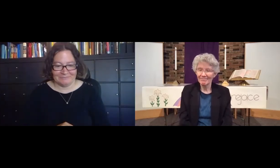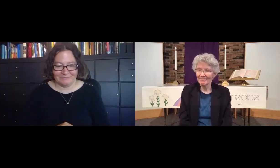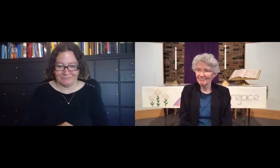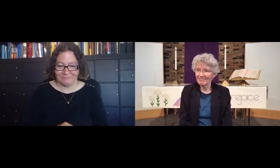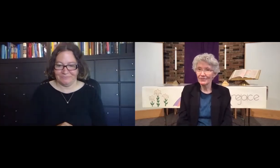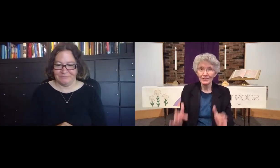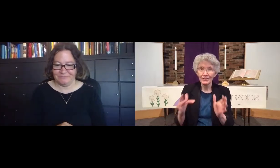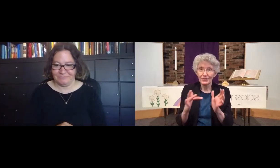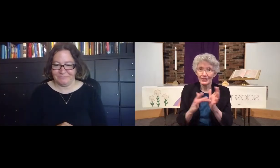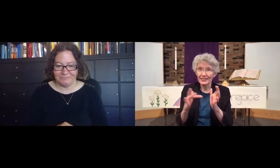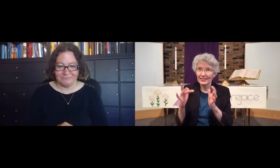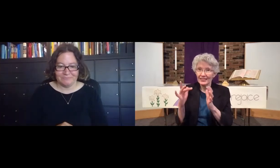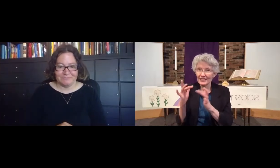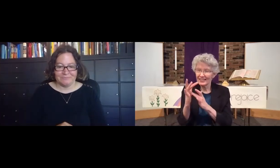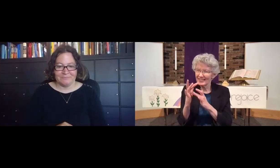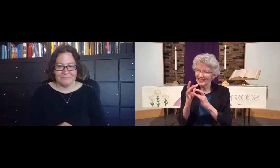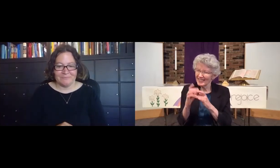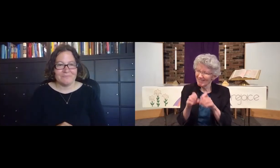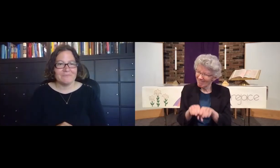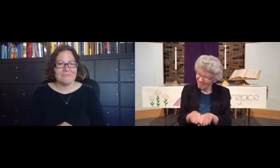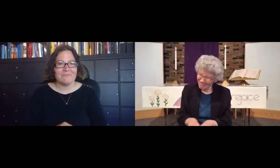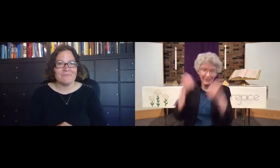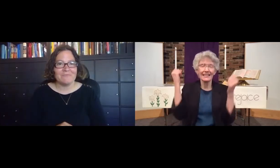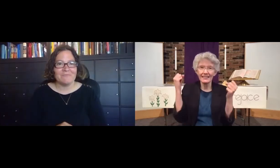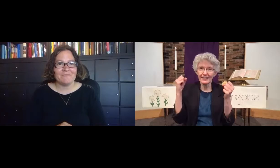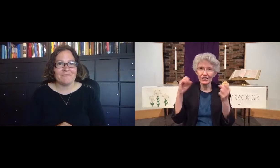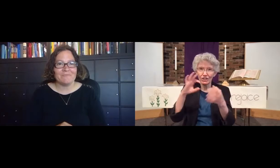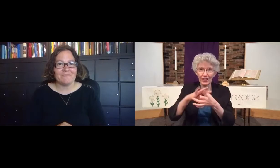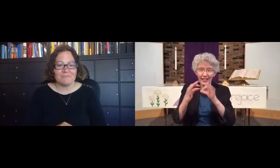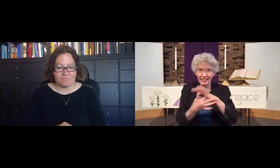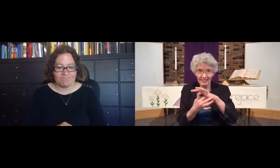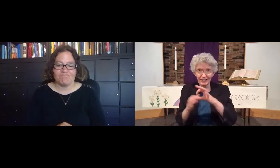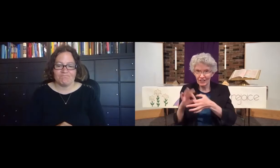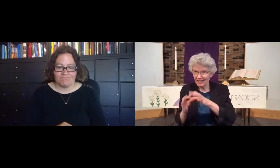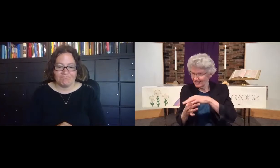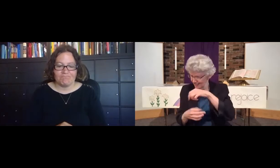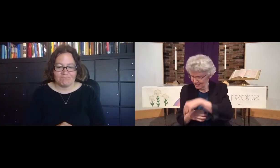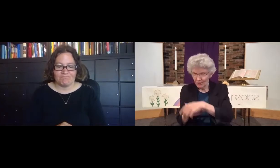Deacon Dorothy is saying, Jesus breaks the chains of death.